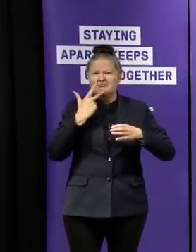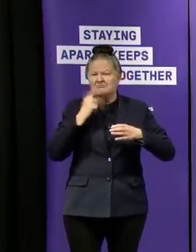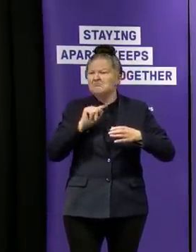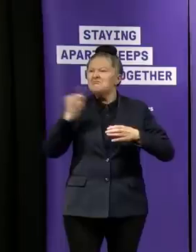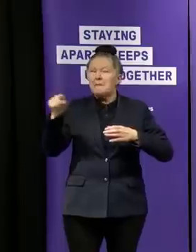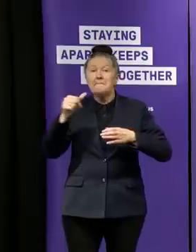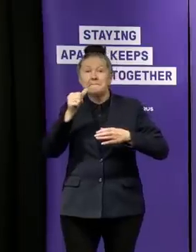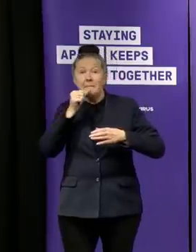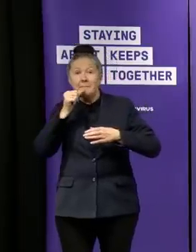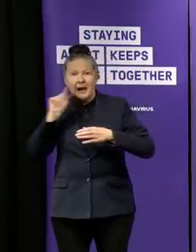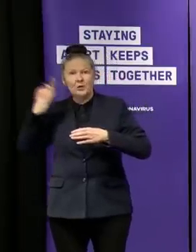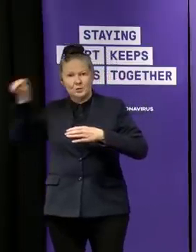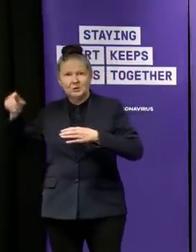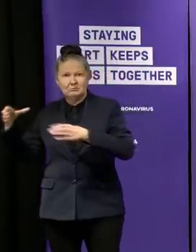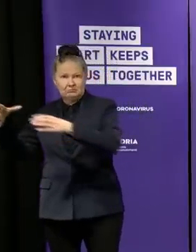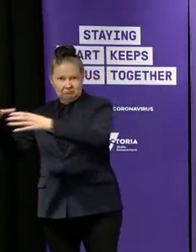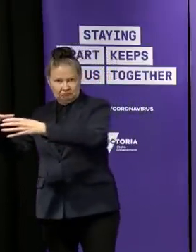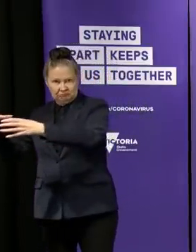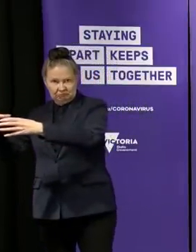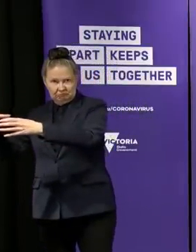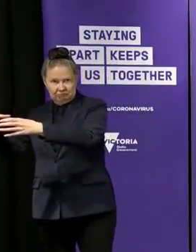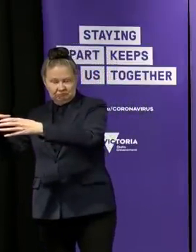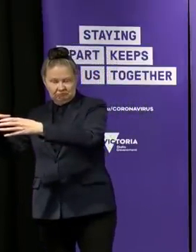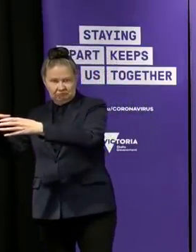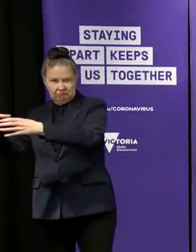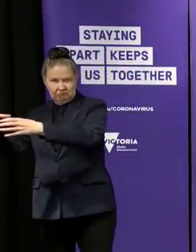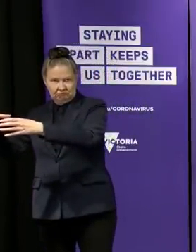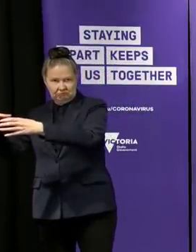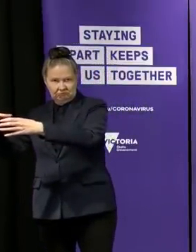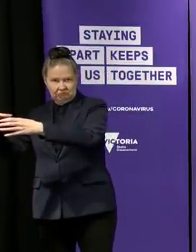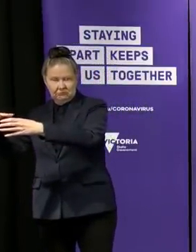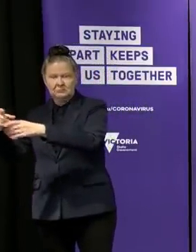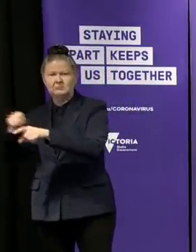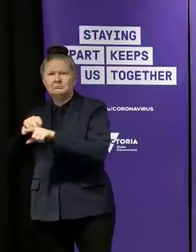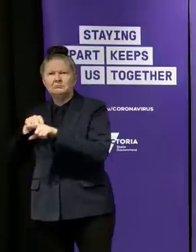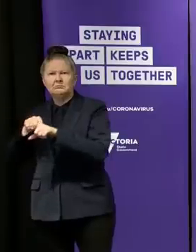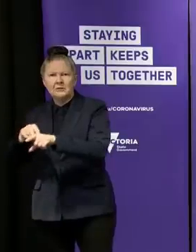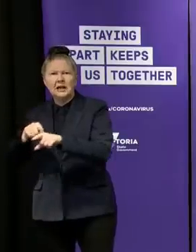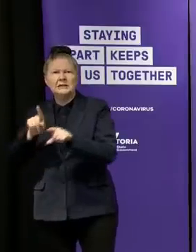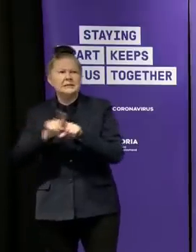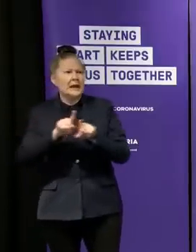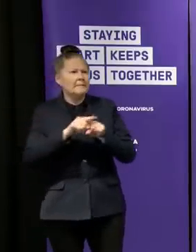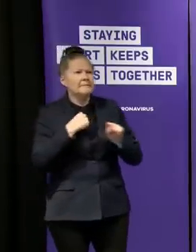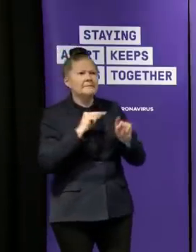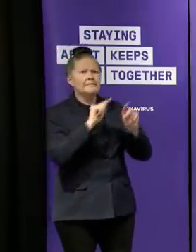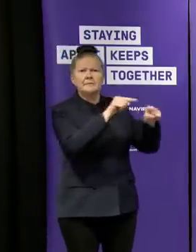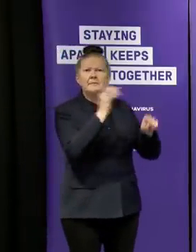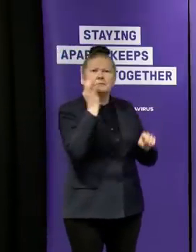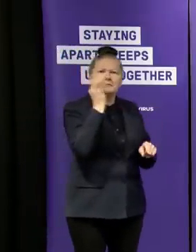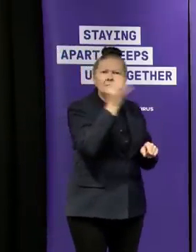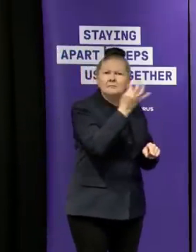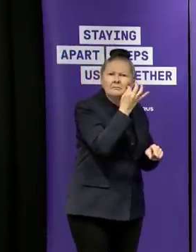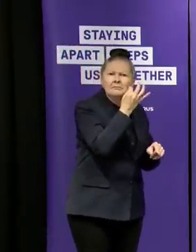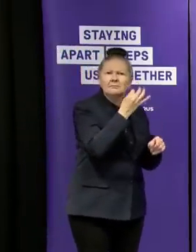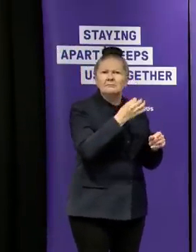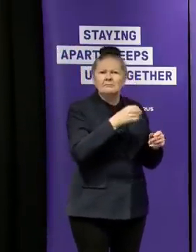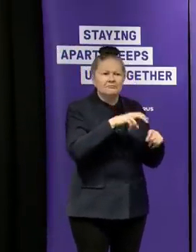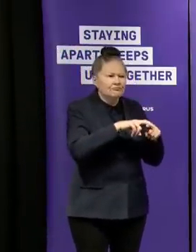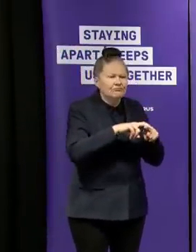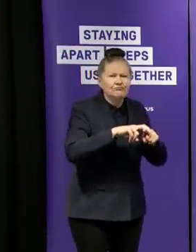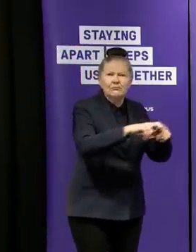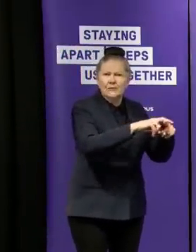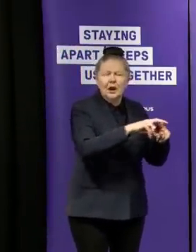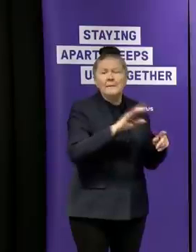instance, and that will be aligned with the public gathering number. But both of those could change over time.